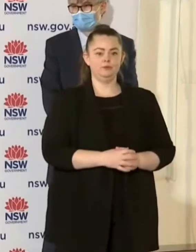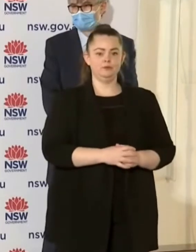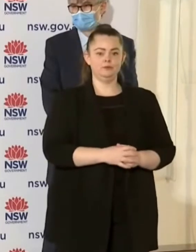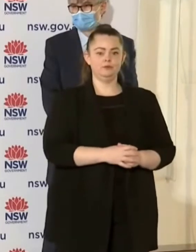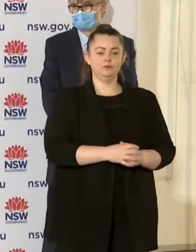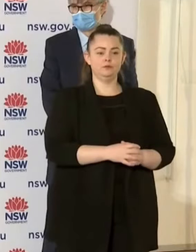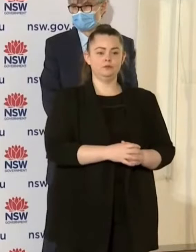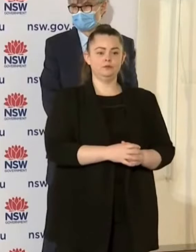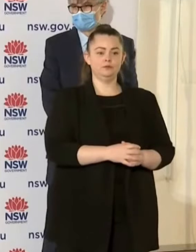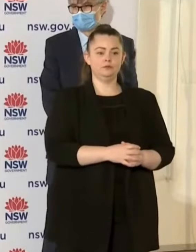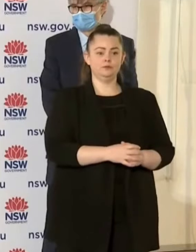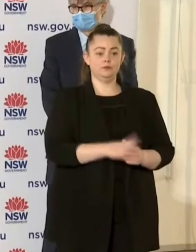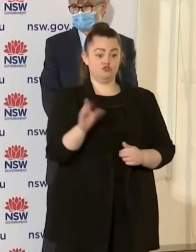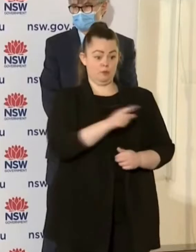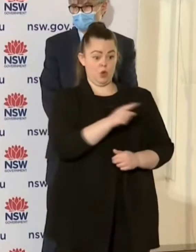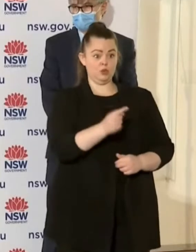numbers,